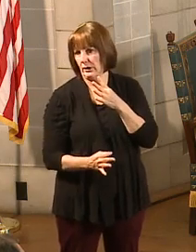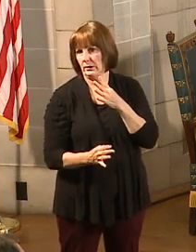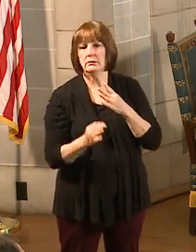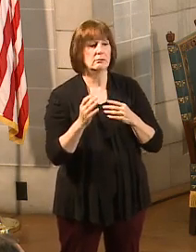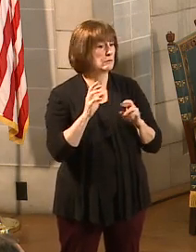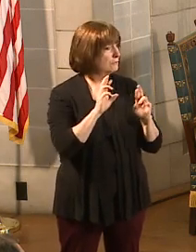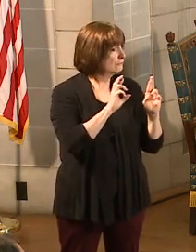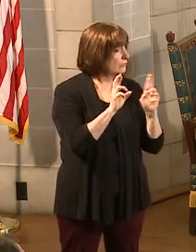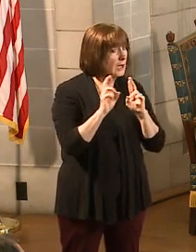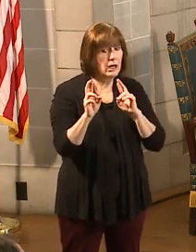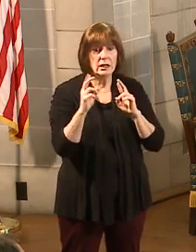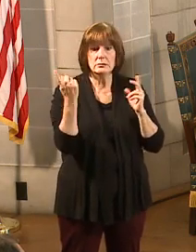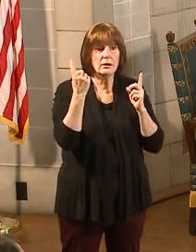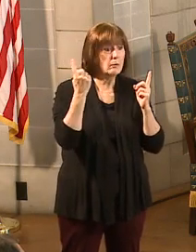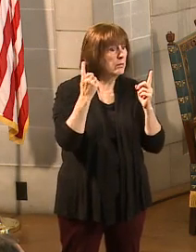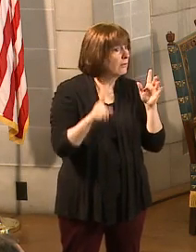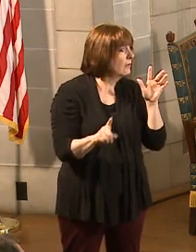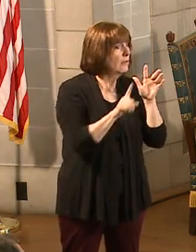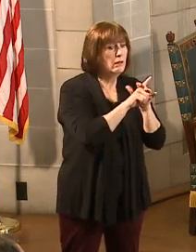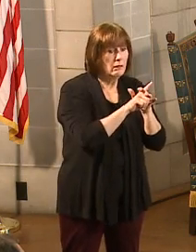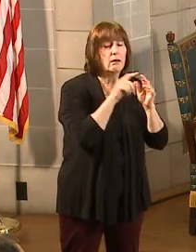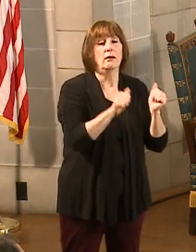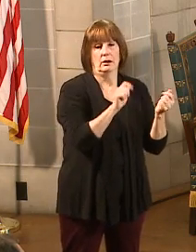implement in whatever way that we need to.